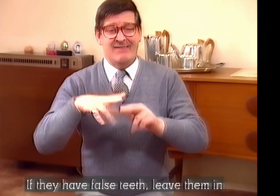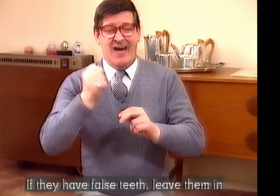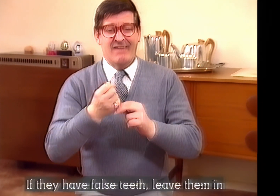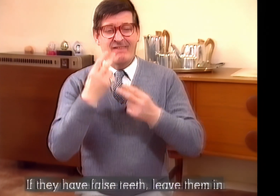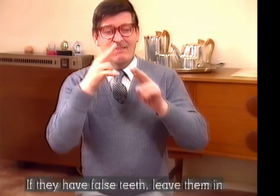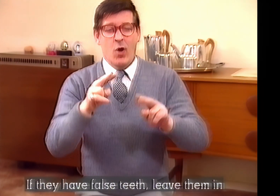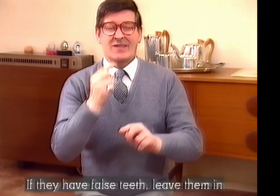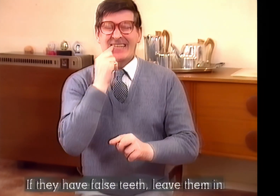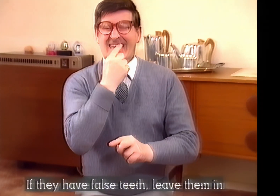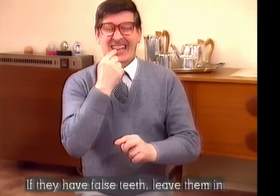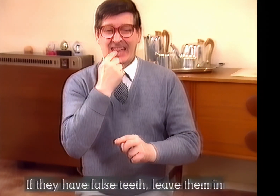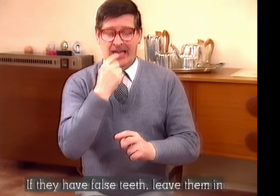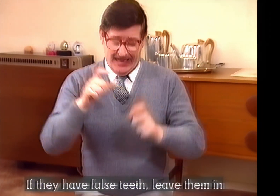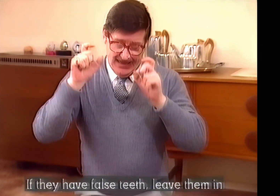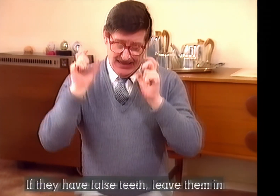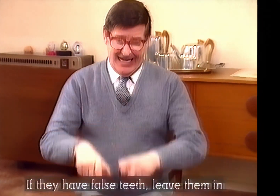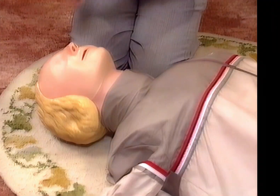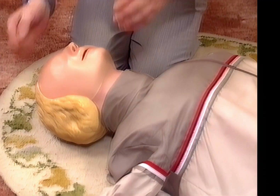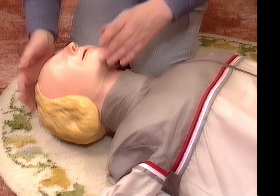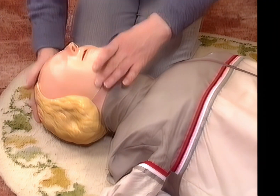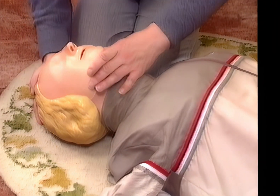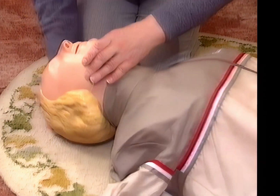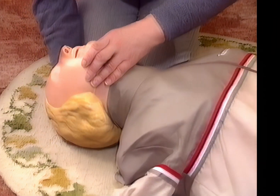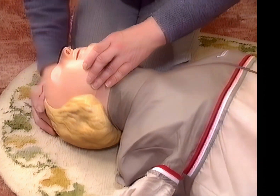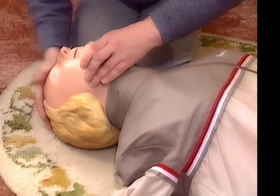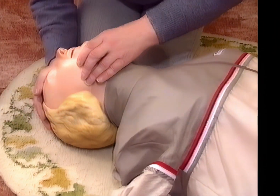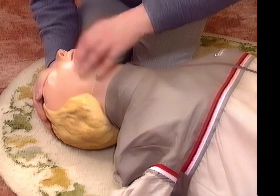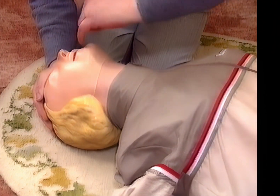If they have false teeth, leave them in.